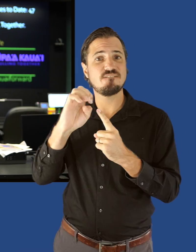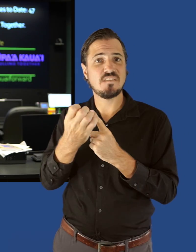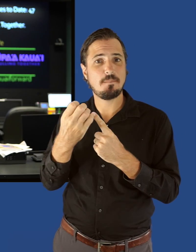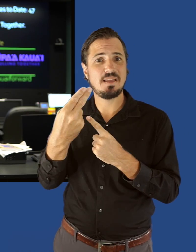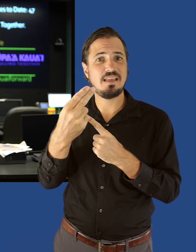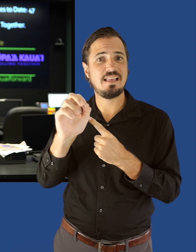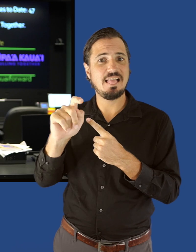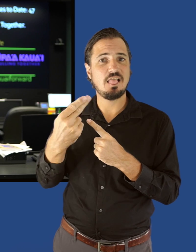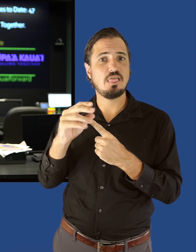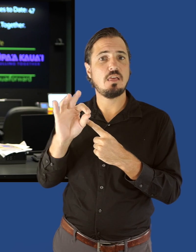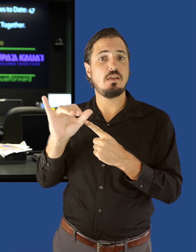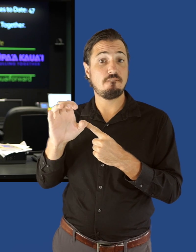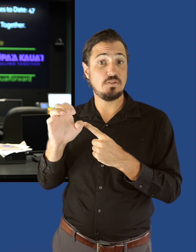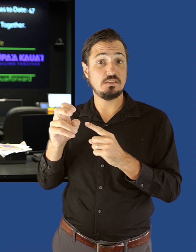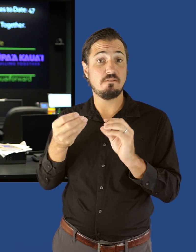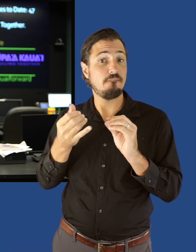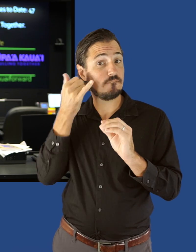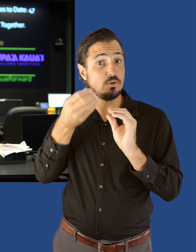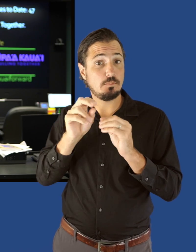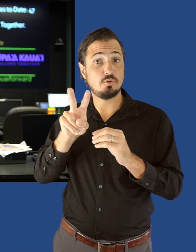Health Office at